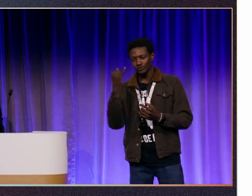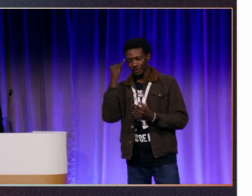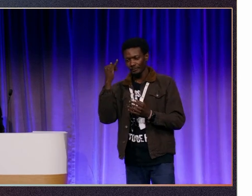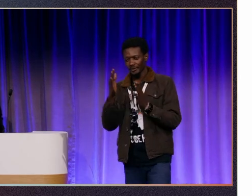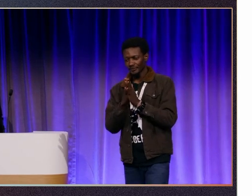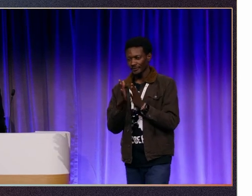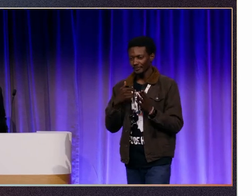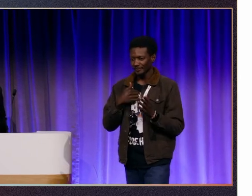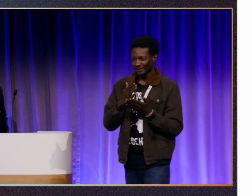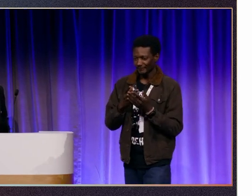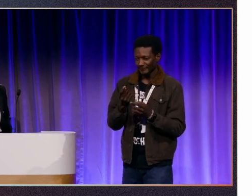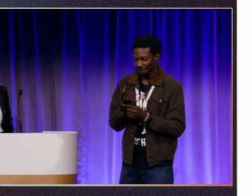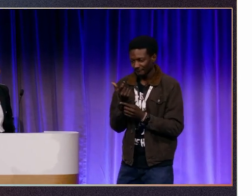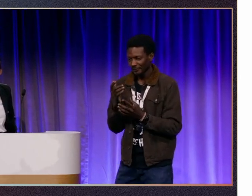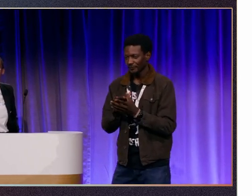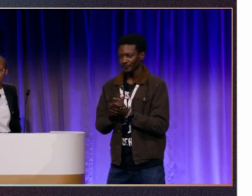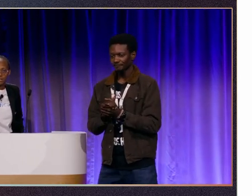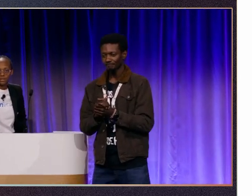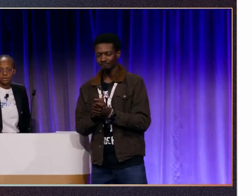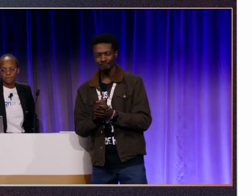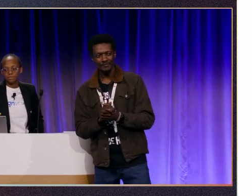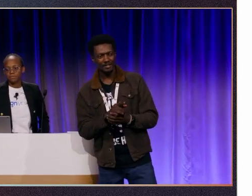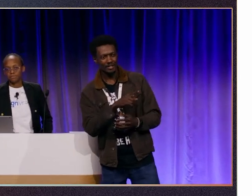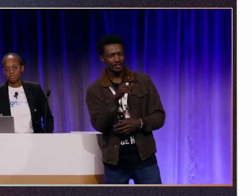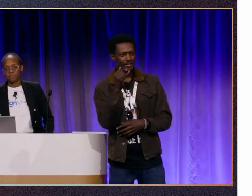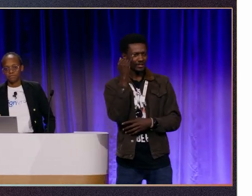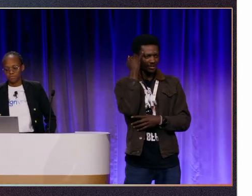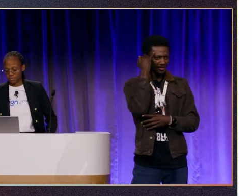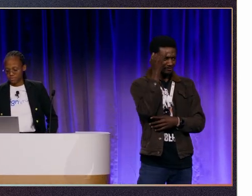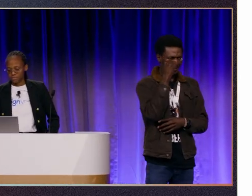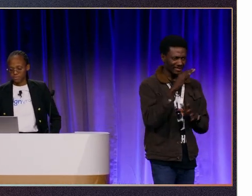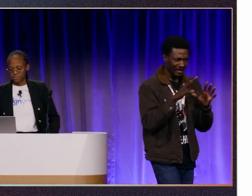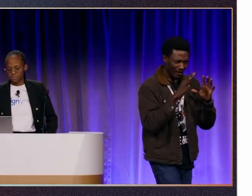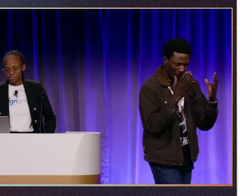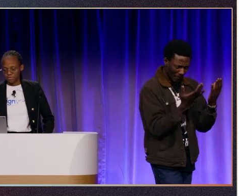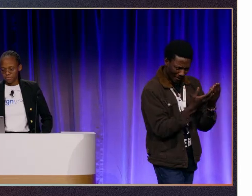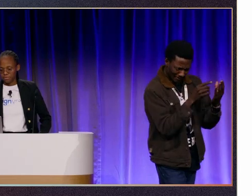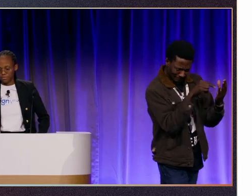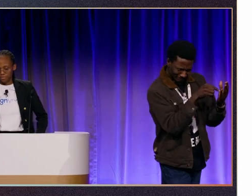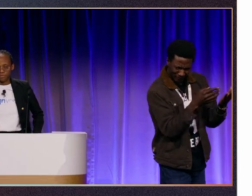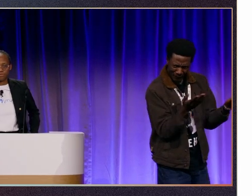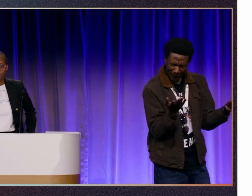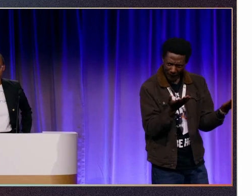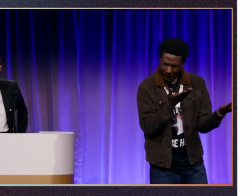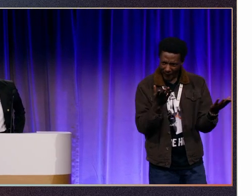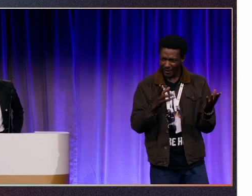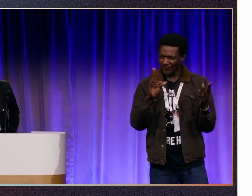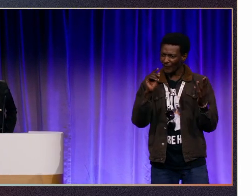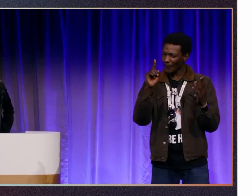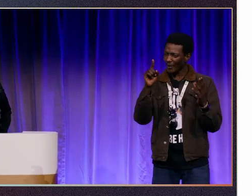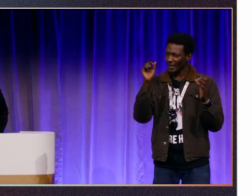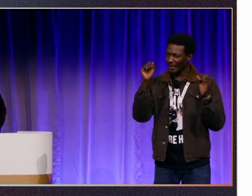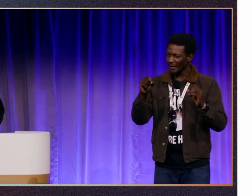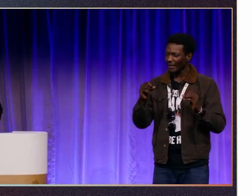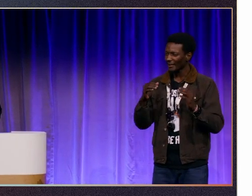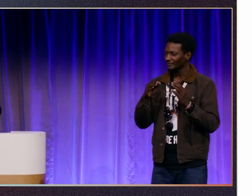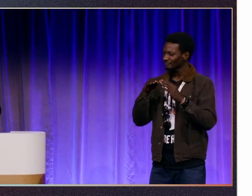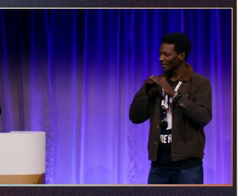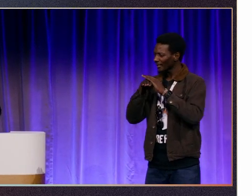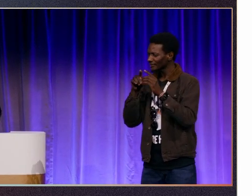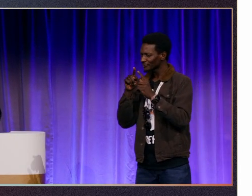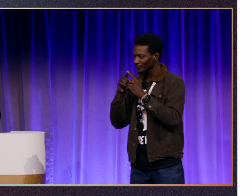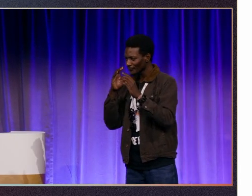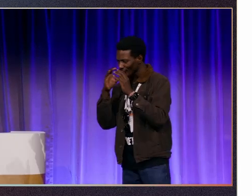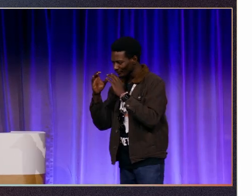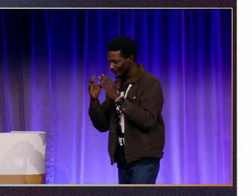And I want you to imagine a little bit of a few things that I'm going to mention. Imagine a world where